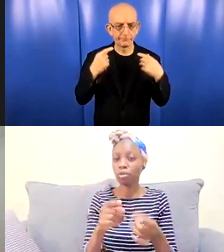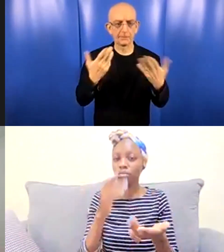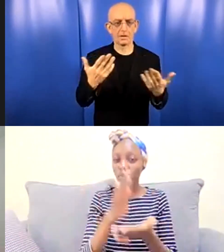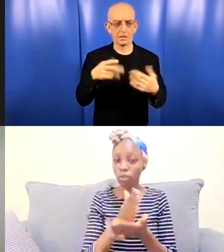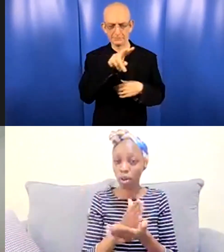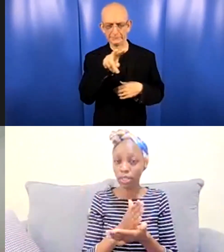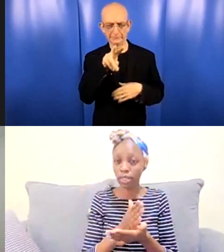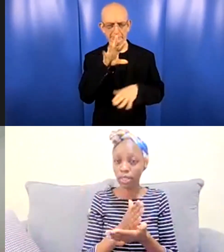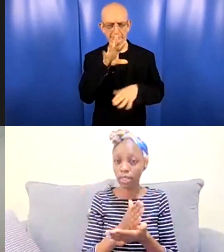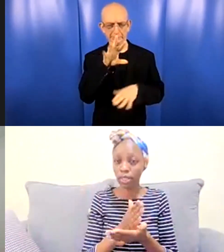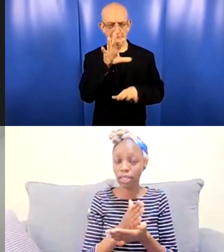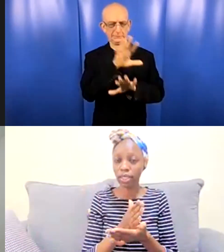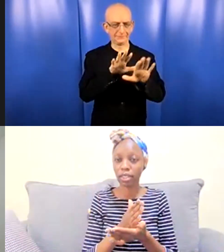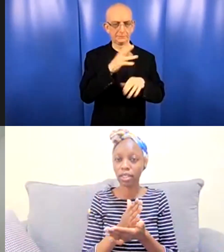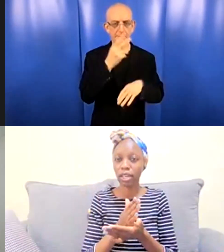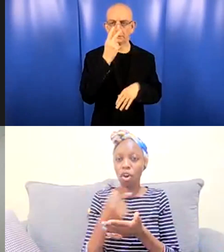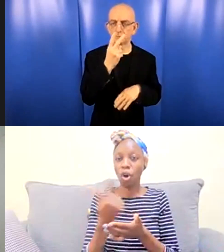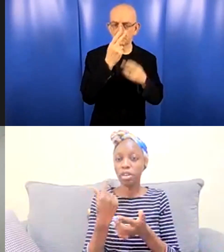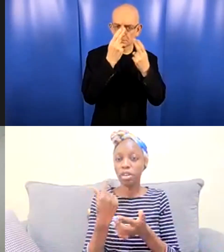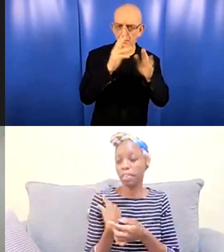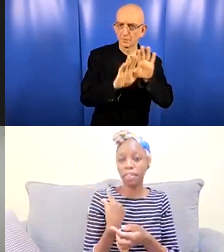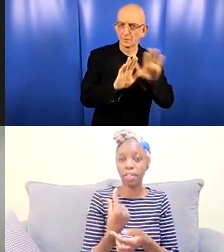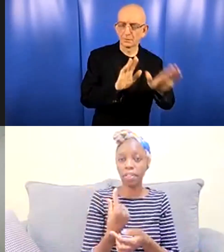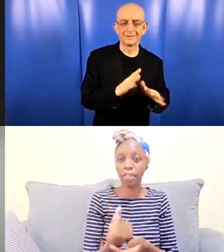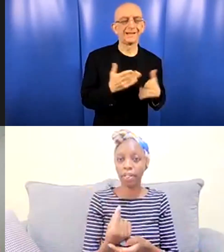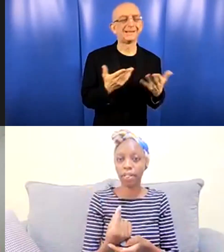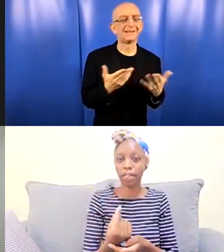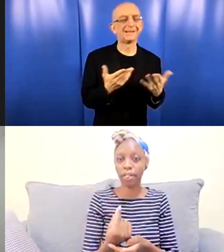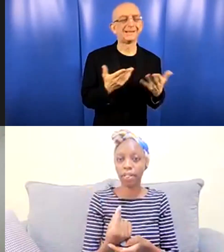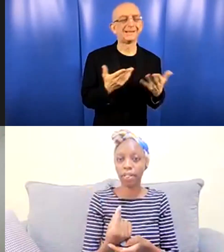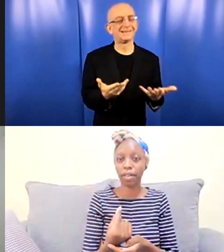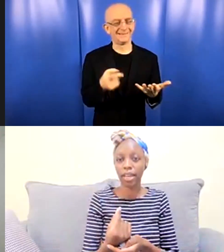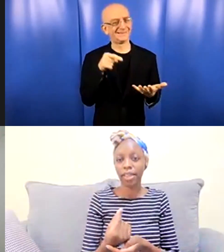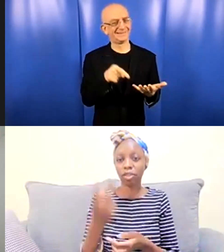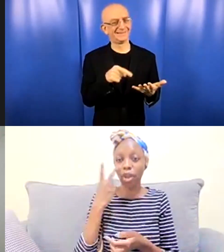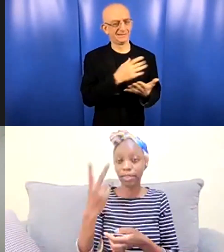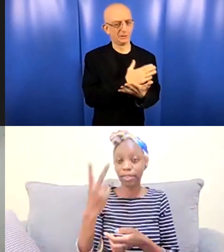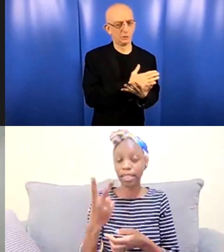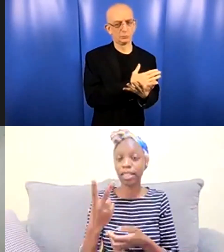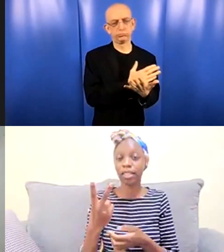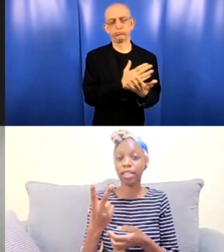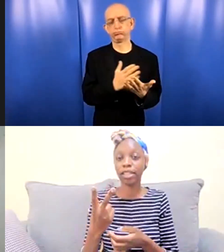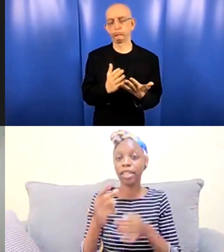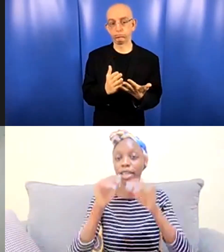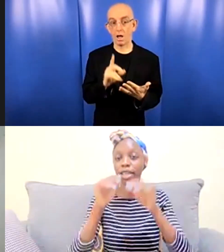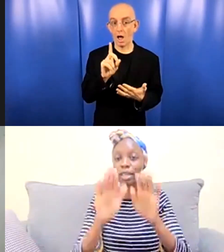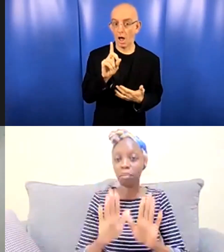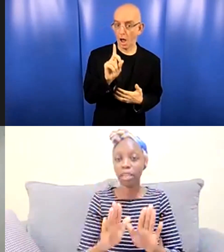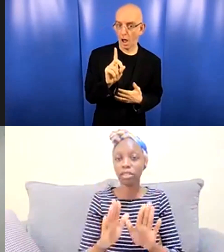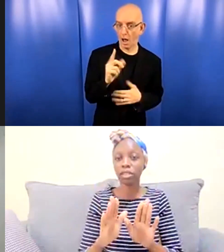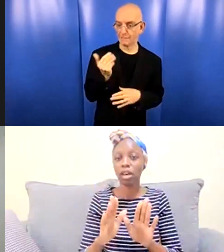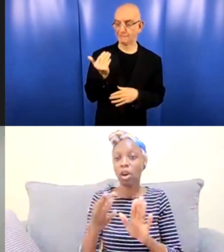not until recently, when we have seen the need of